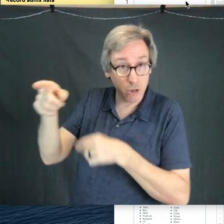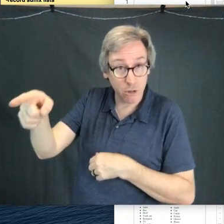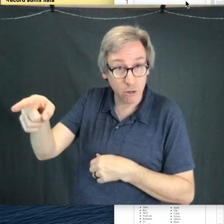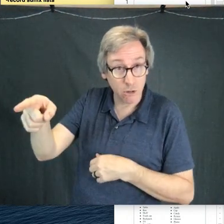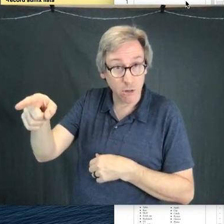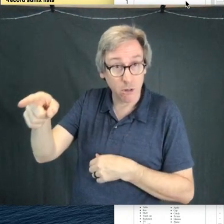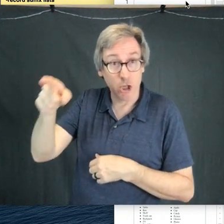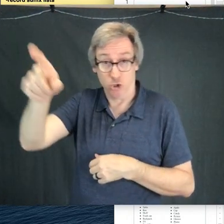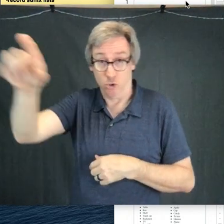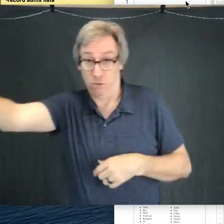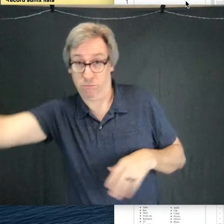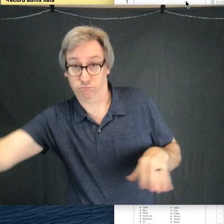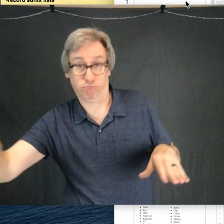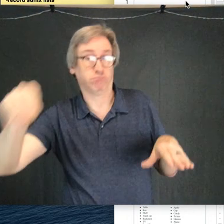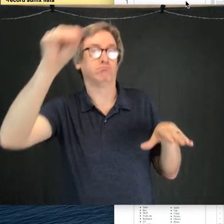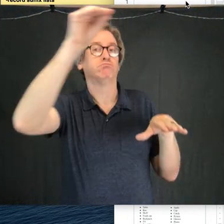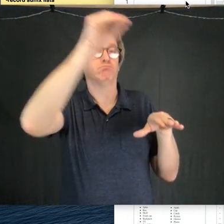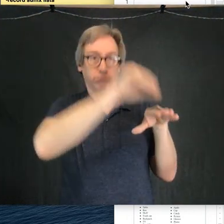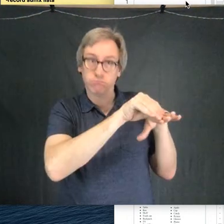book,